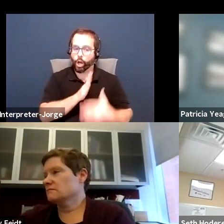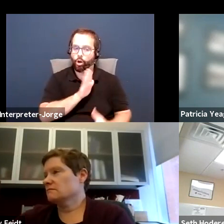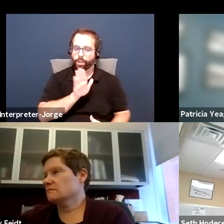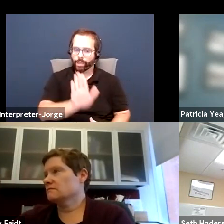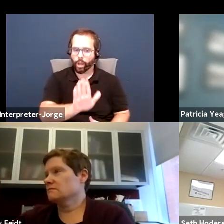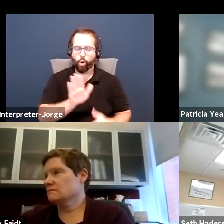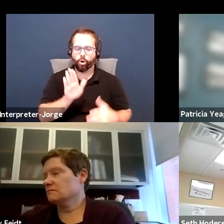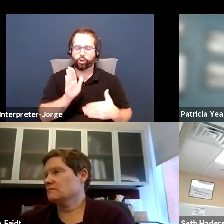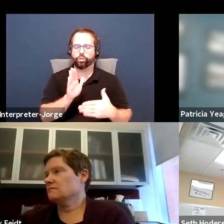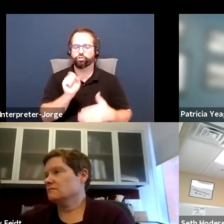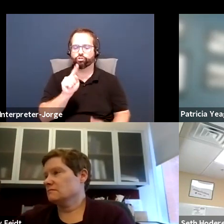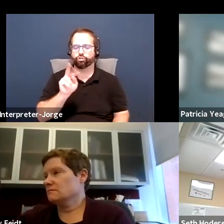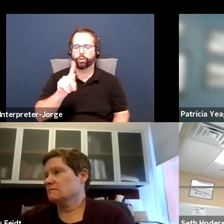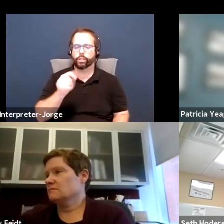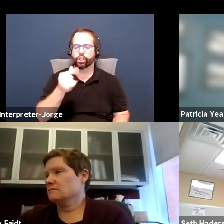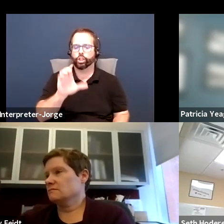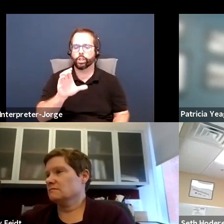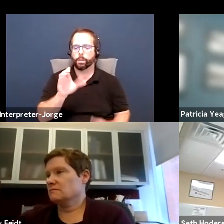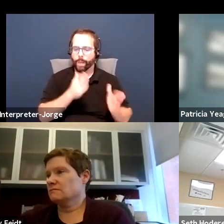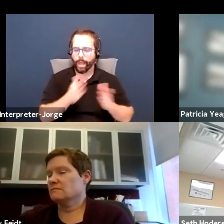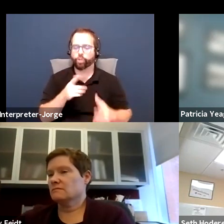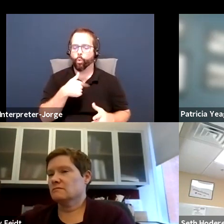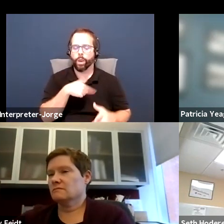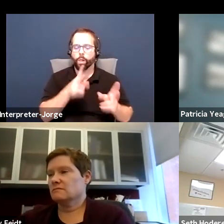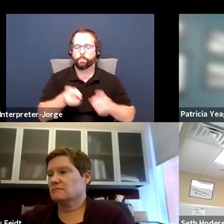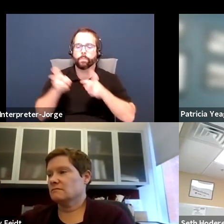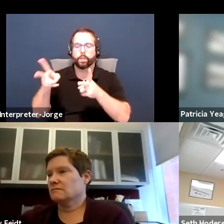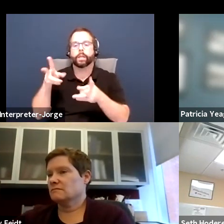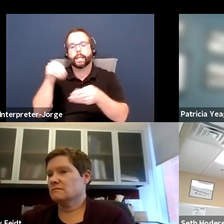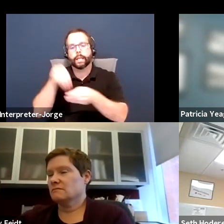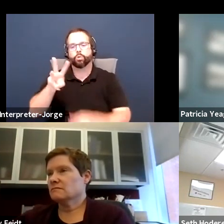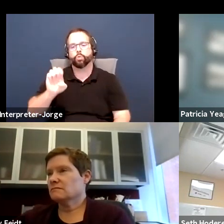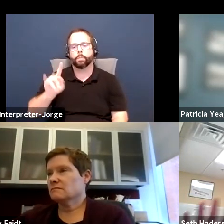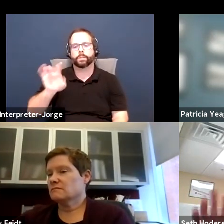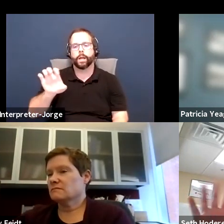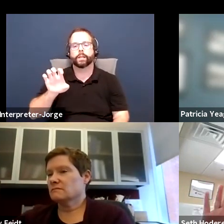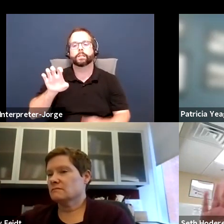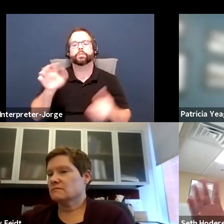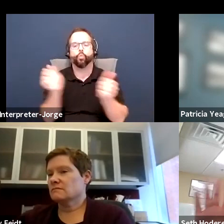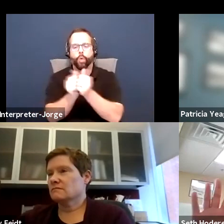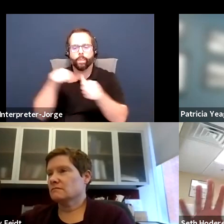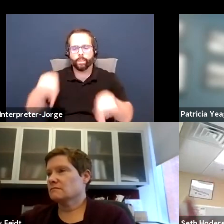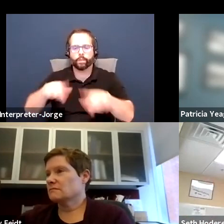website along with these recorded materials. Thank you, everybody, again, and have a great evening.